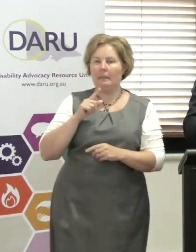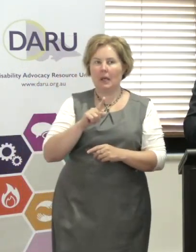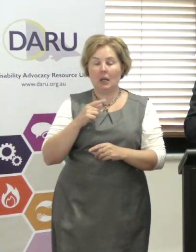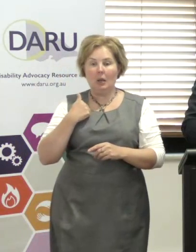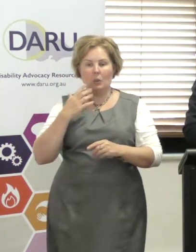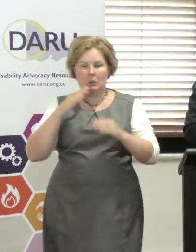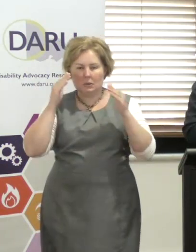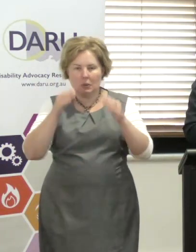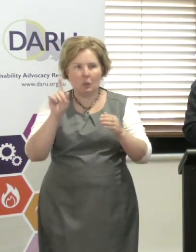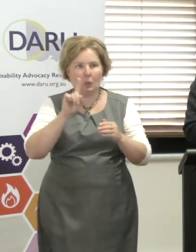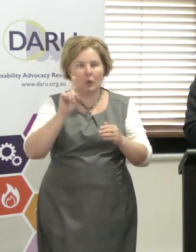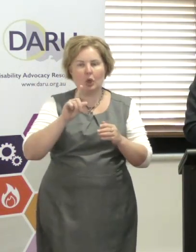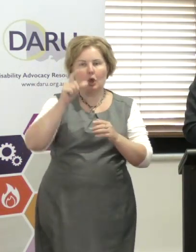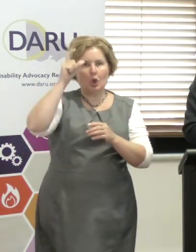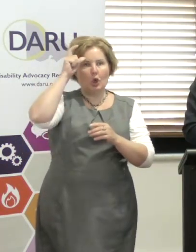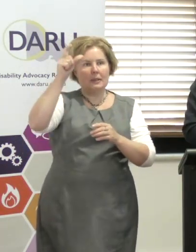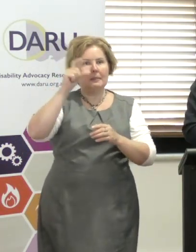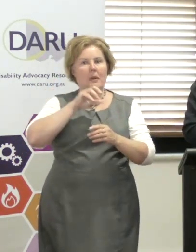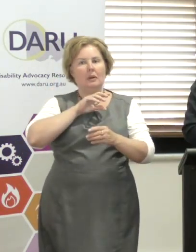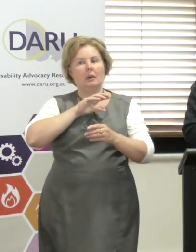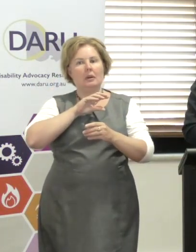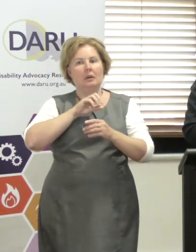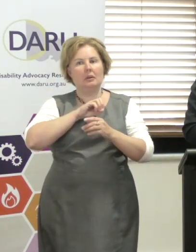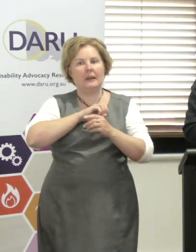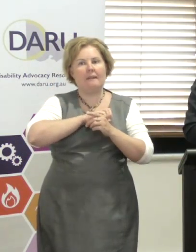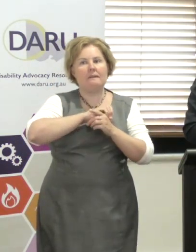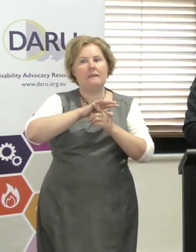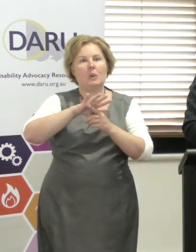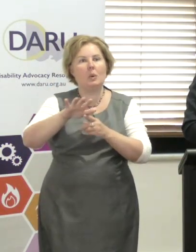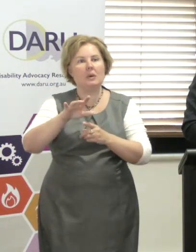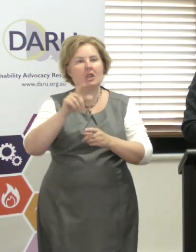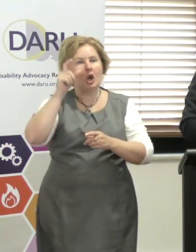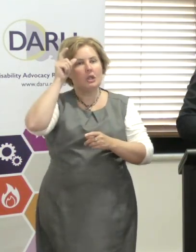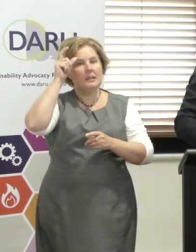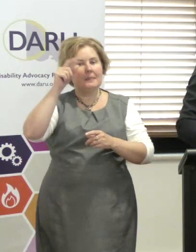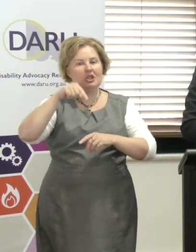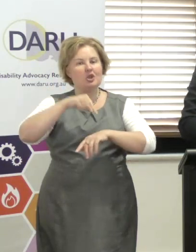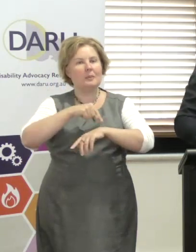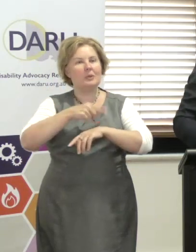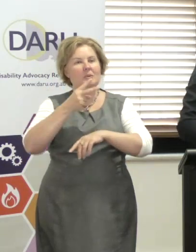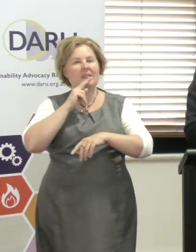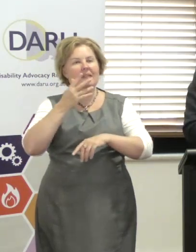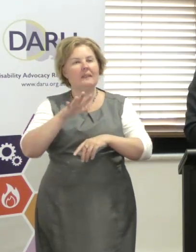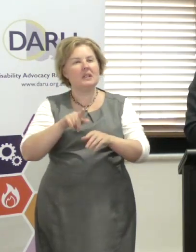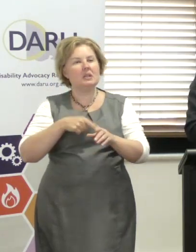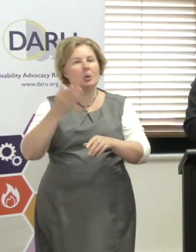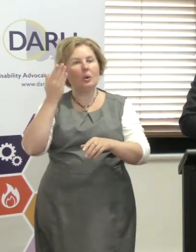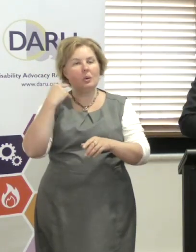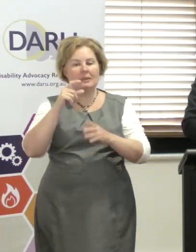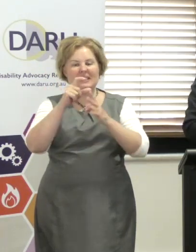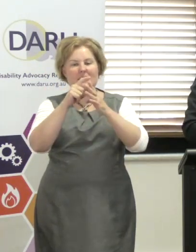imported at the same time, and that concept was disability. So up until that, people had sort of, in